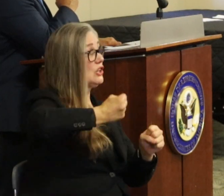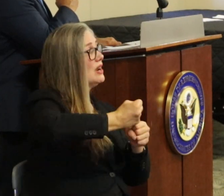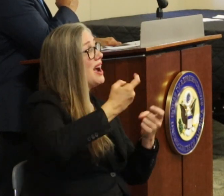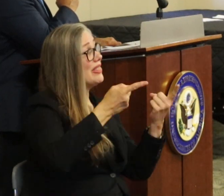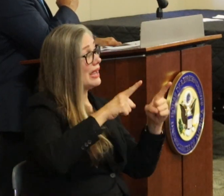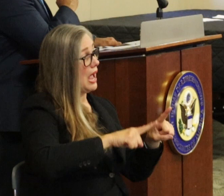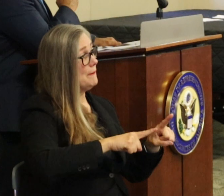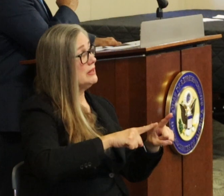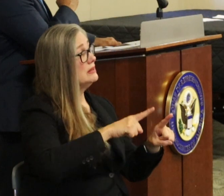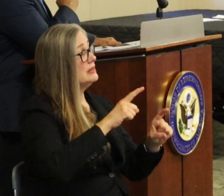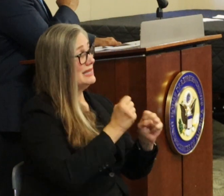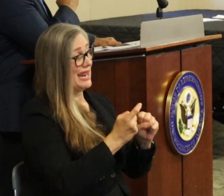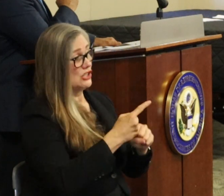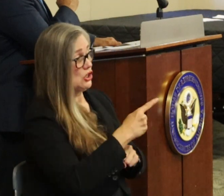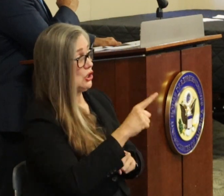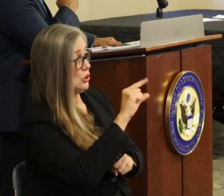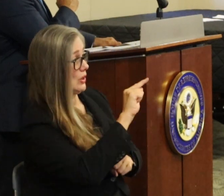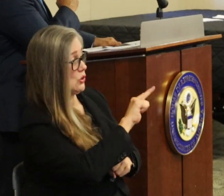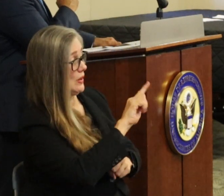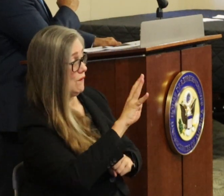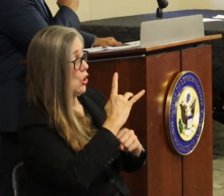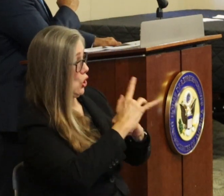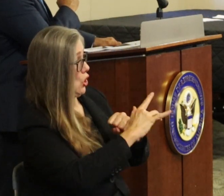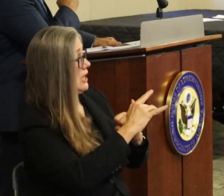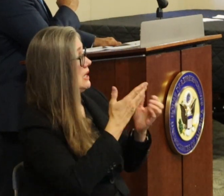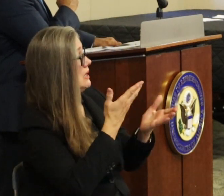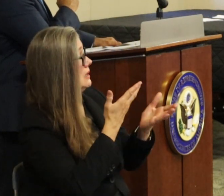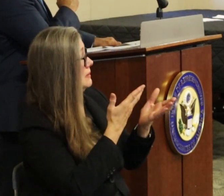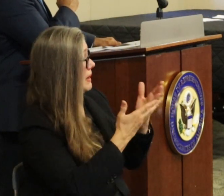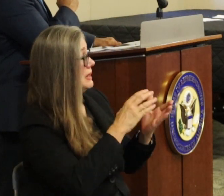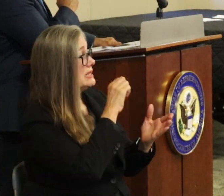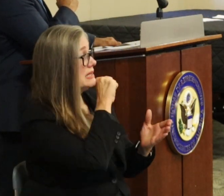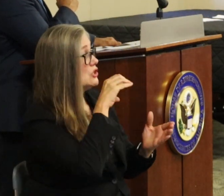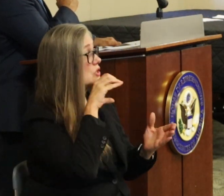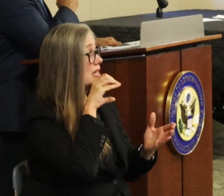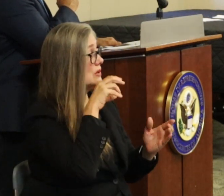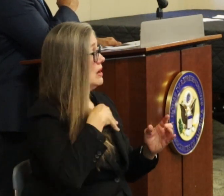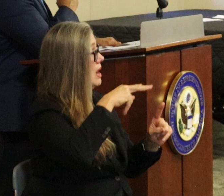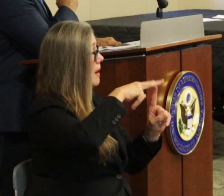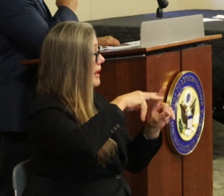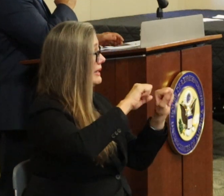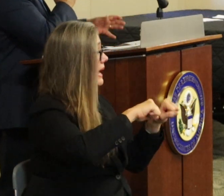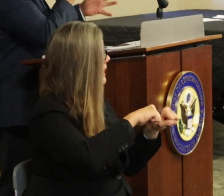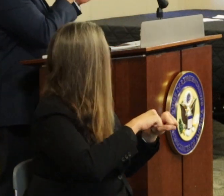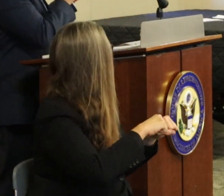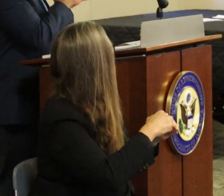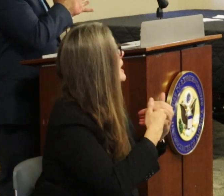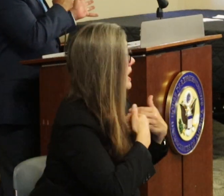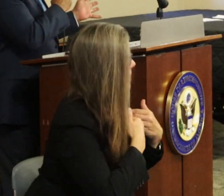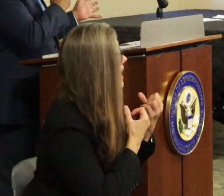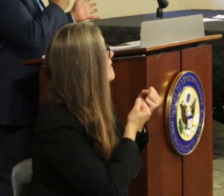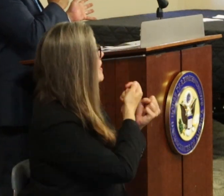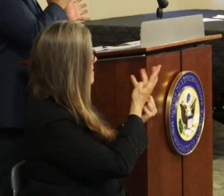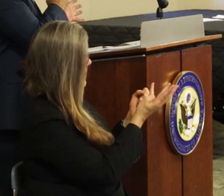year again. And that's actually one way that maybe the senior center can apply. And again, we get hundreds